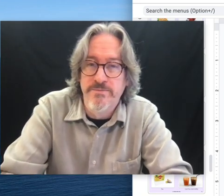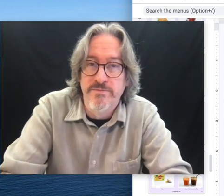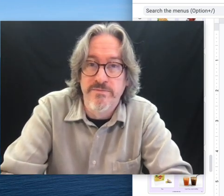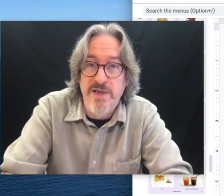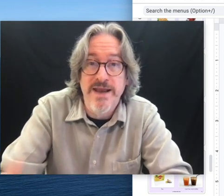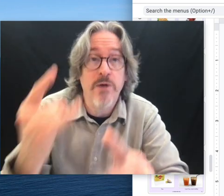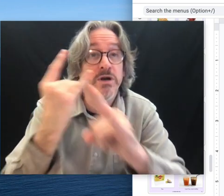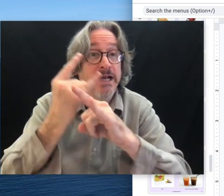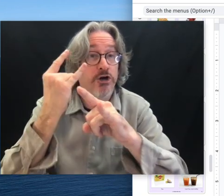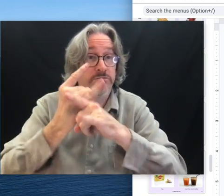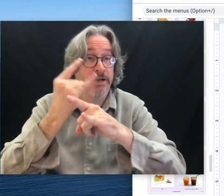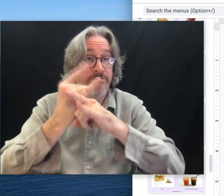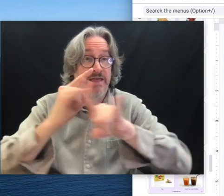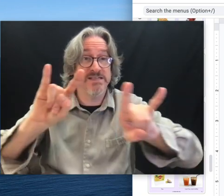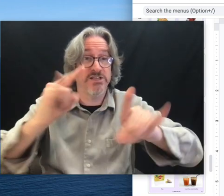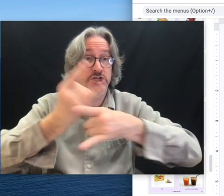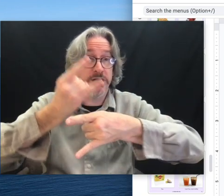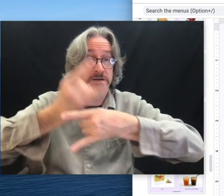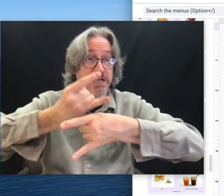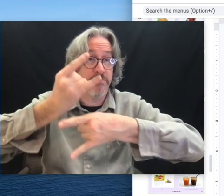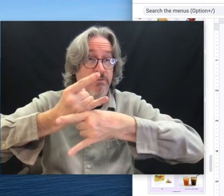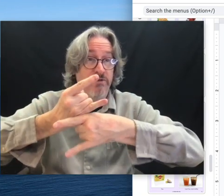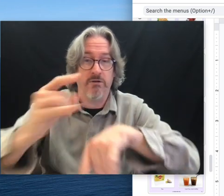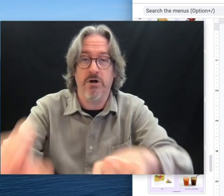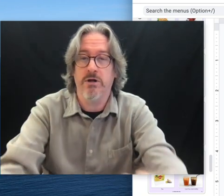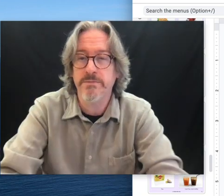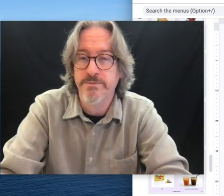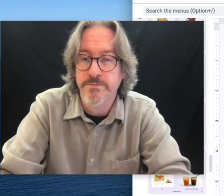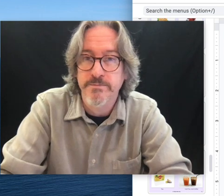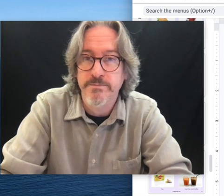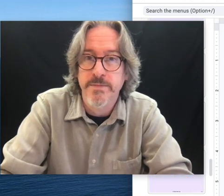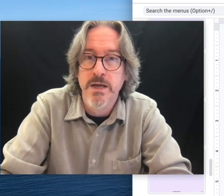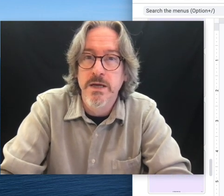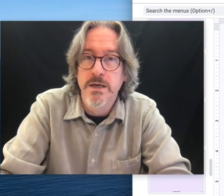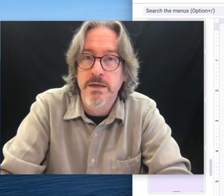spell. And now we're liquor, right? And this is the generic sign, remember, for alcohol.